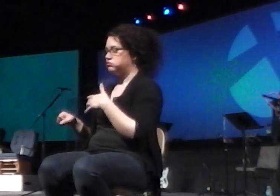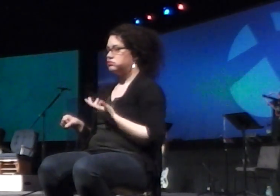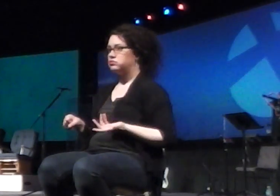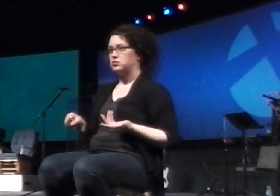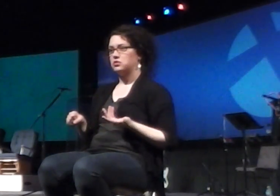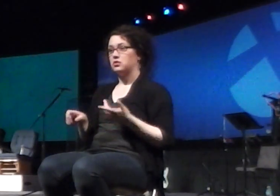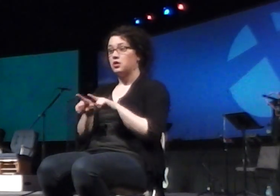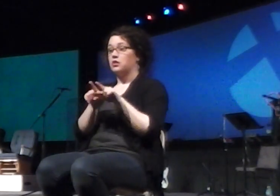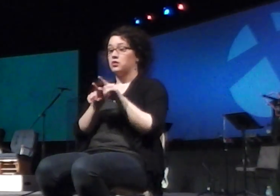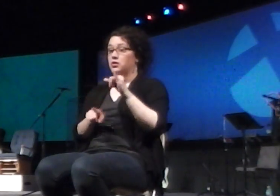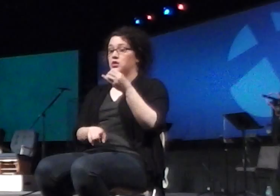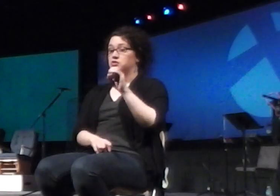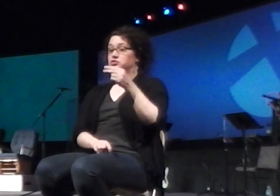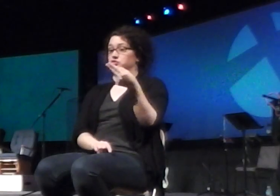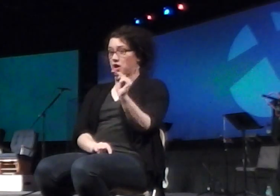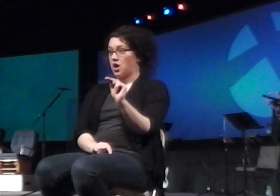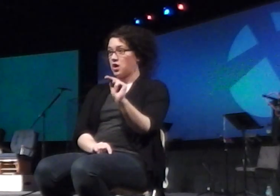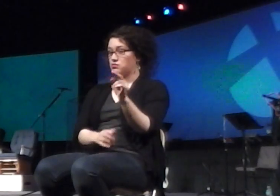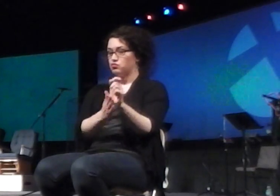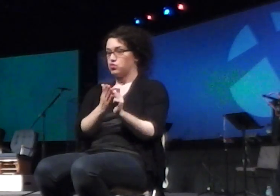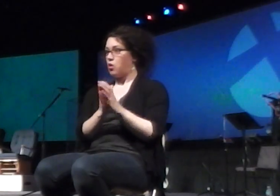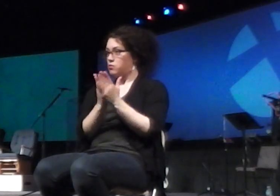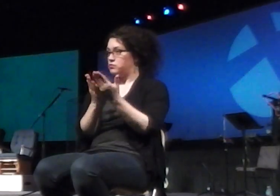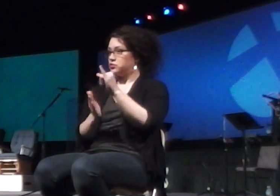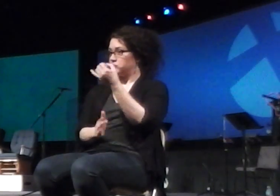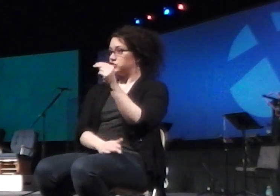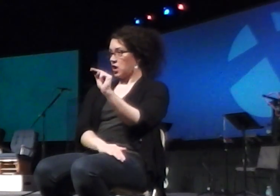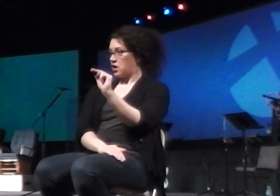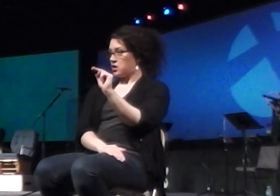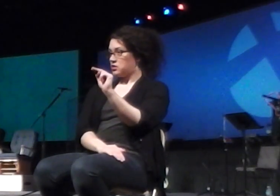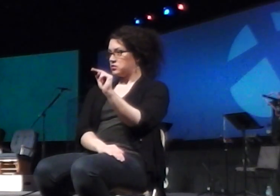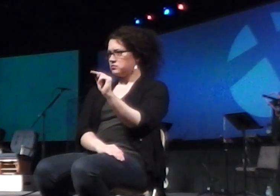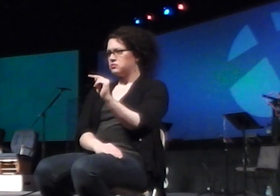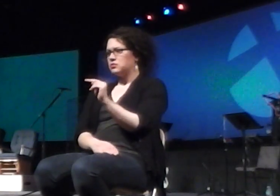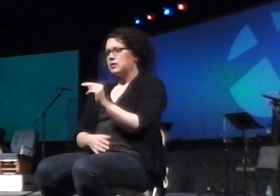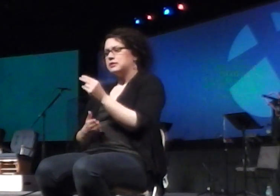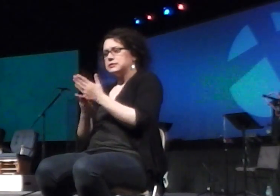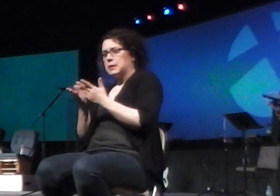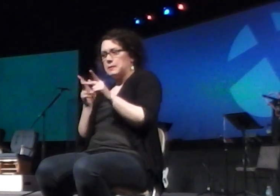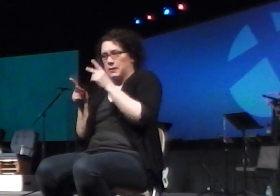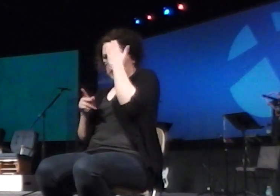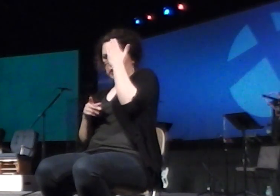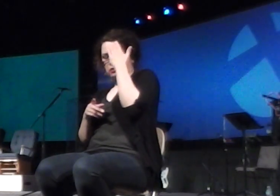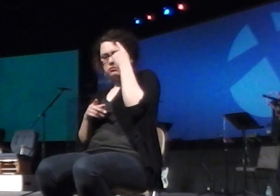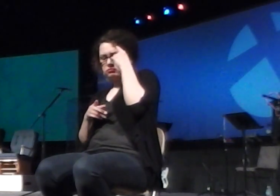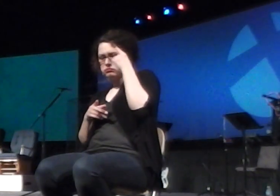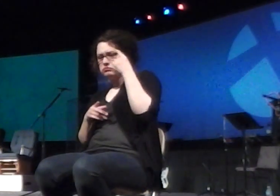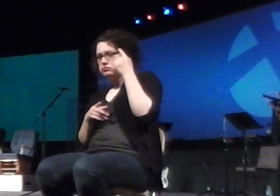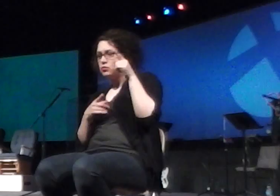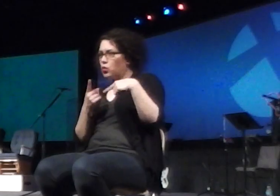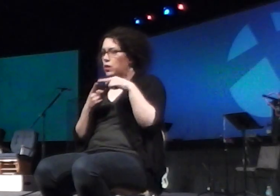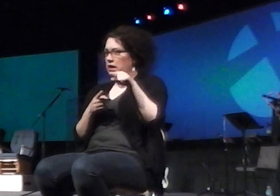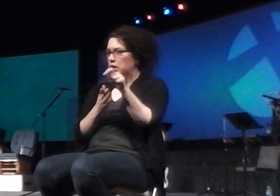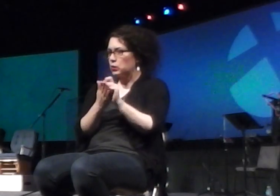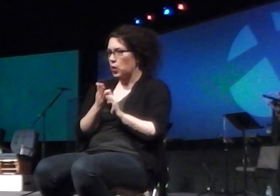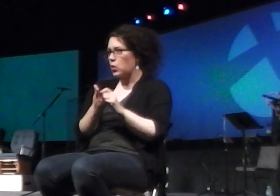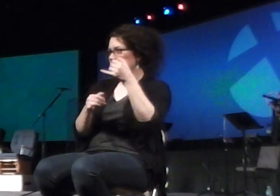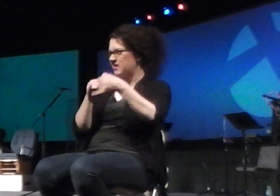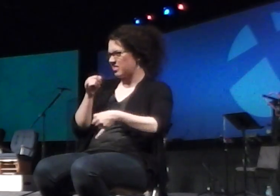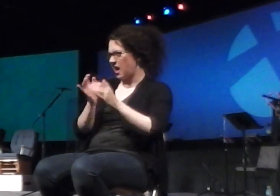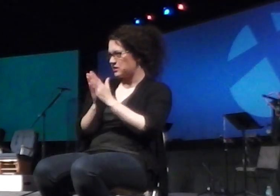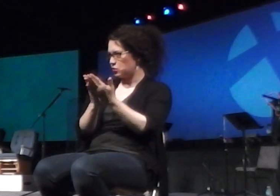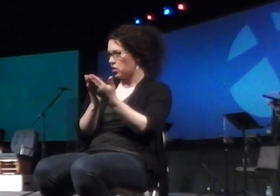Also, John, who wrote the Gospel of John, many people believe that when he wrote the book of Revelation, the last book of the Bible, he was probably somewhere